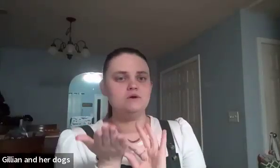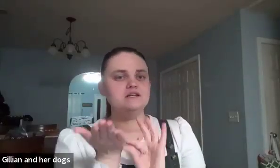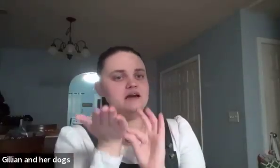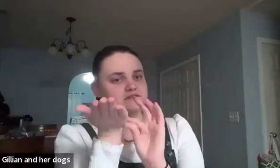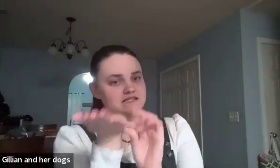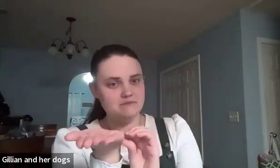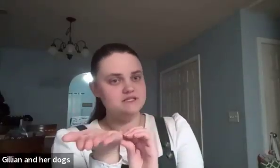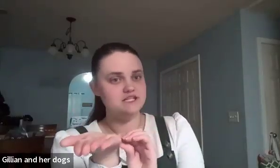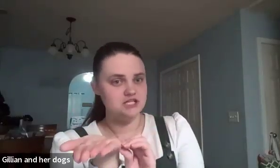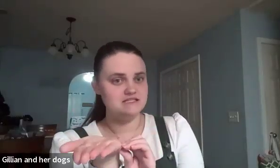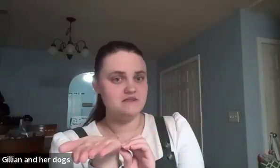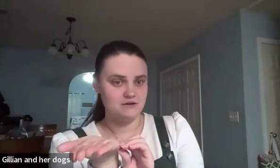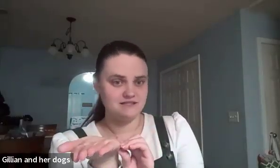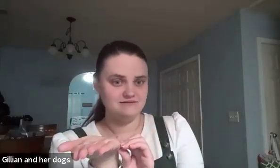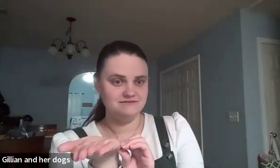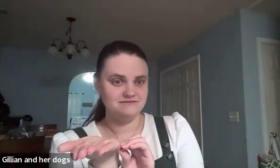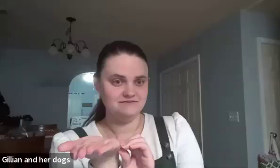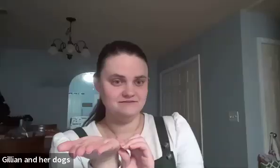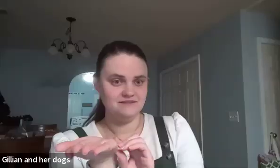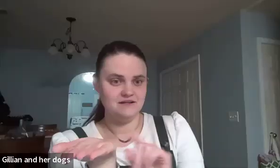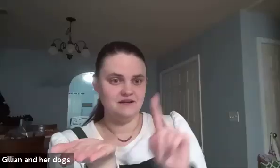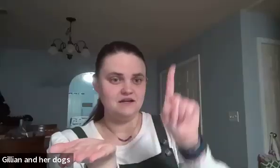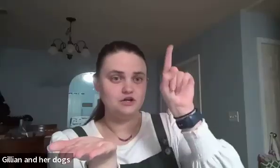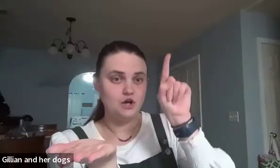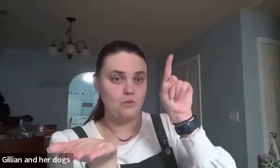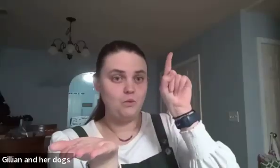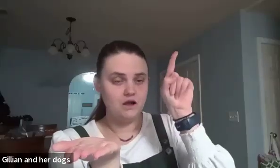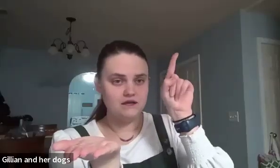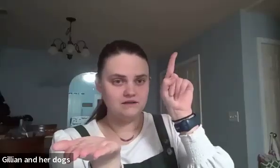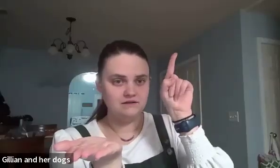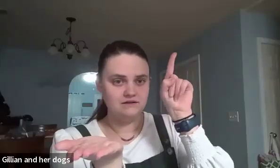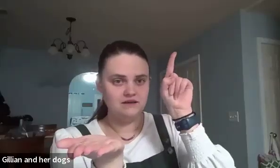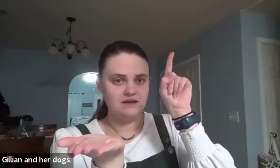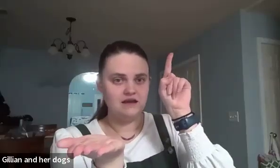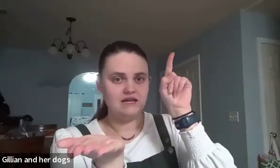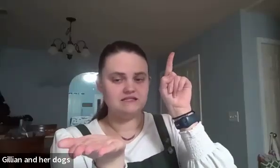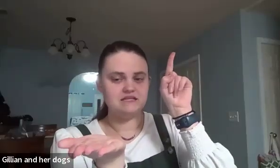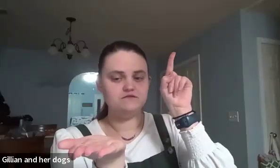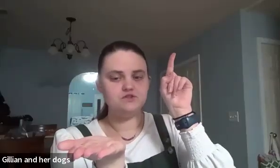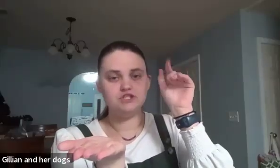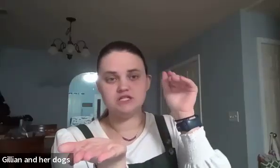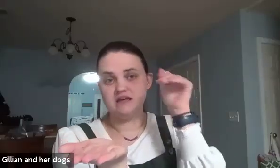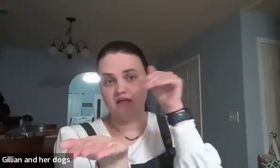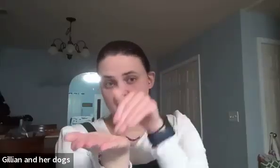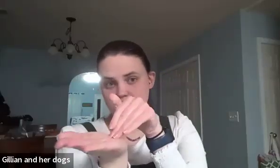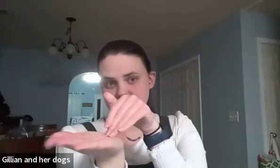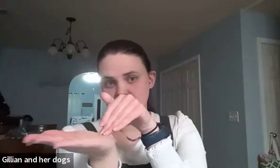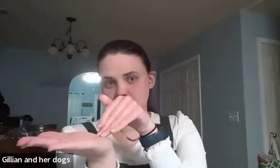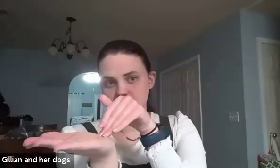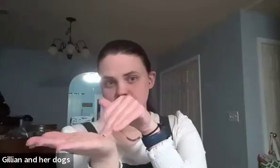We're gonna have the same position as 1,000. And you're going to go one, and instead of doing just 1,000 here,